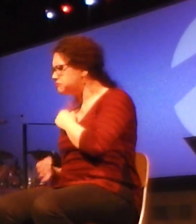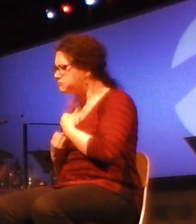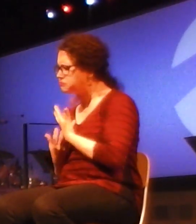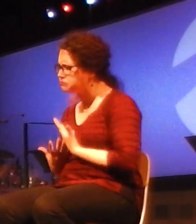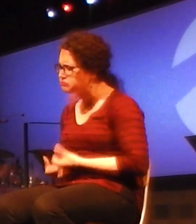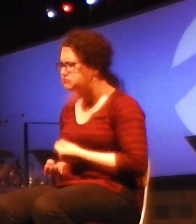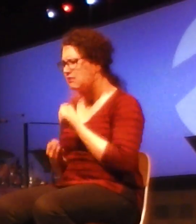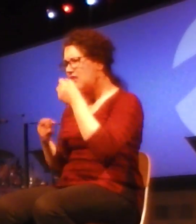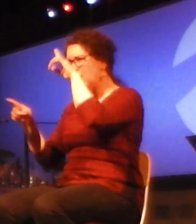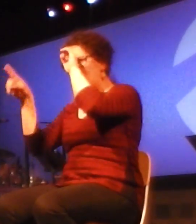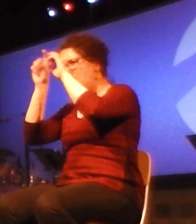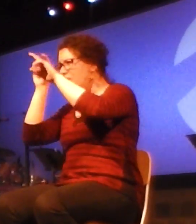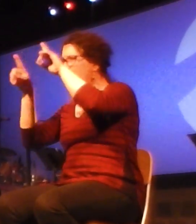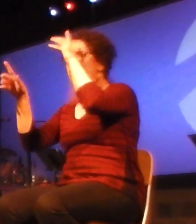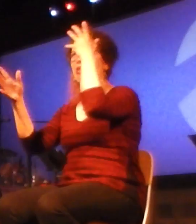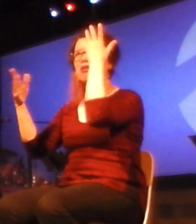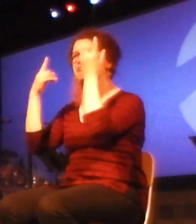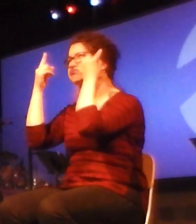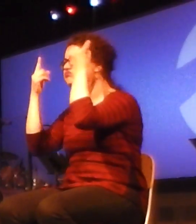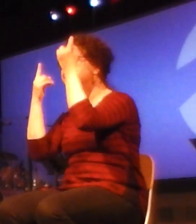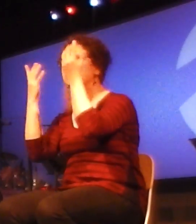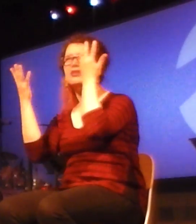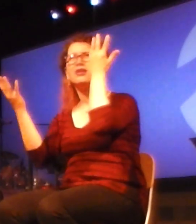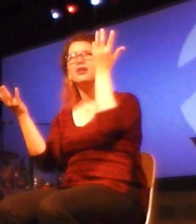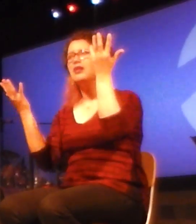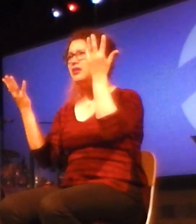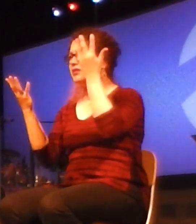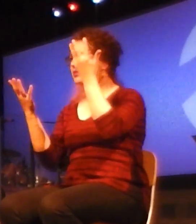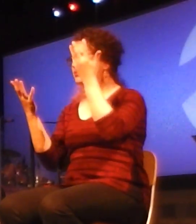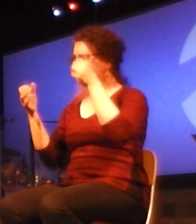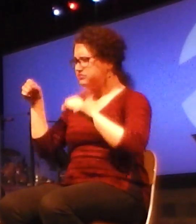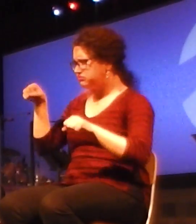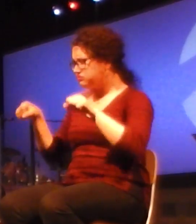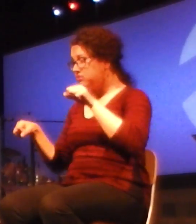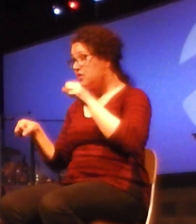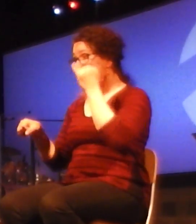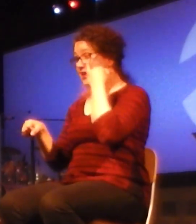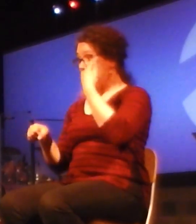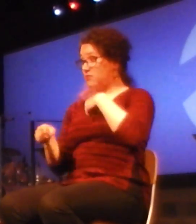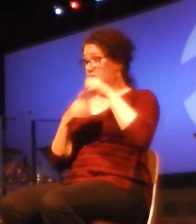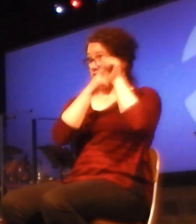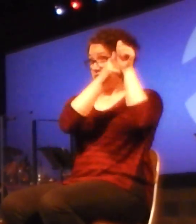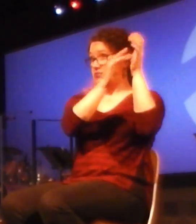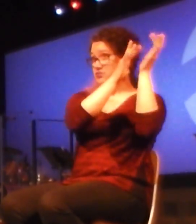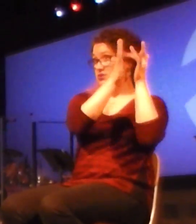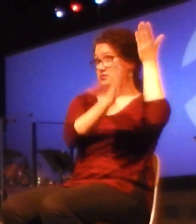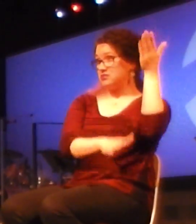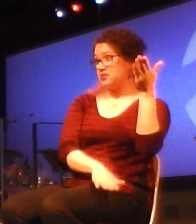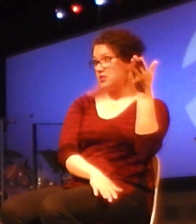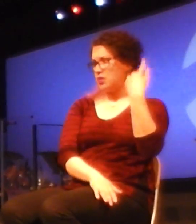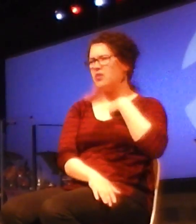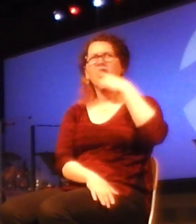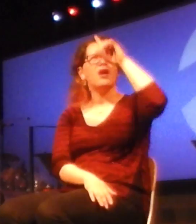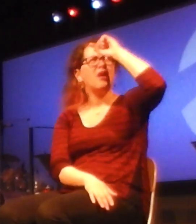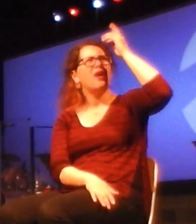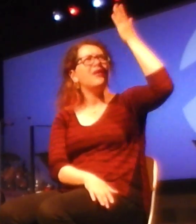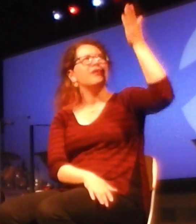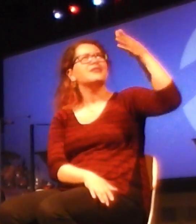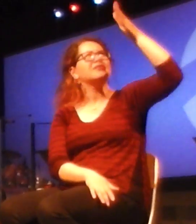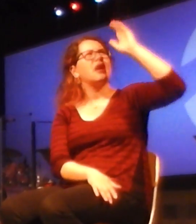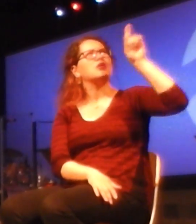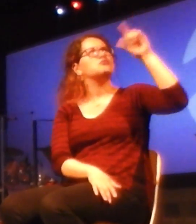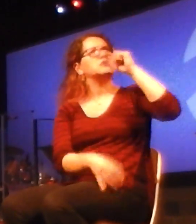and all of this stuff, that we tend to think, for those of us who call ourselves followers of Jesus, man, why isn't God on my